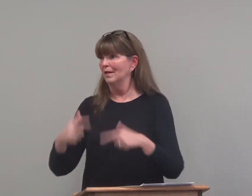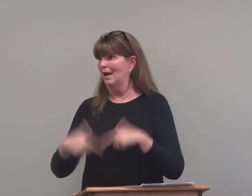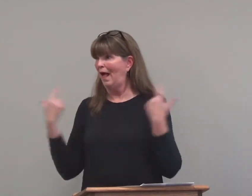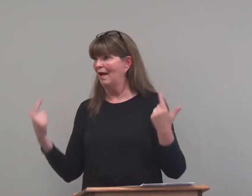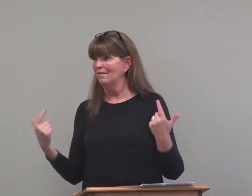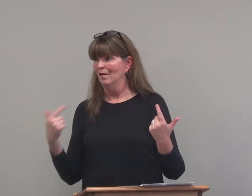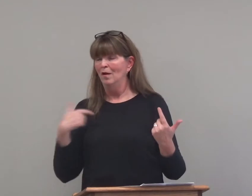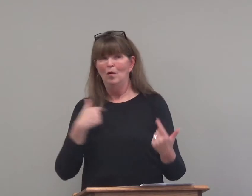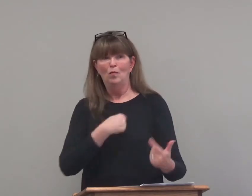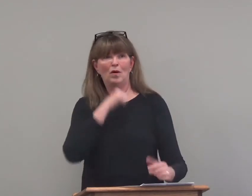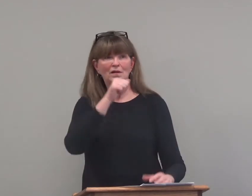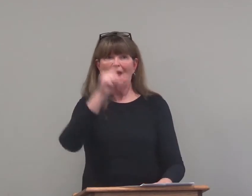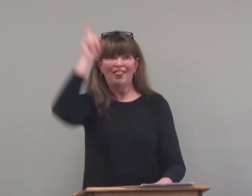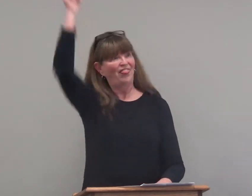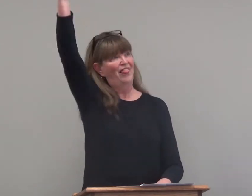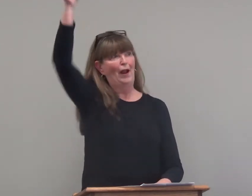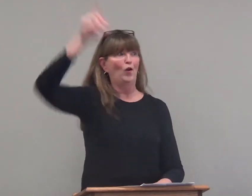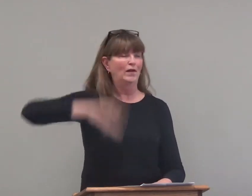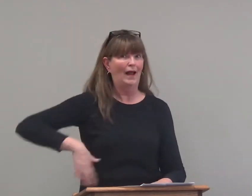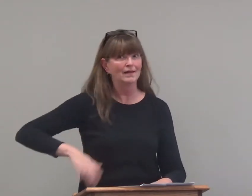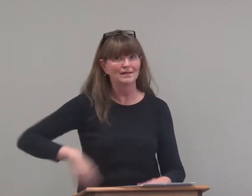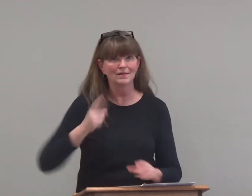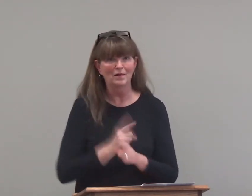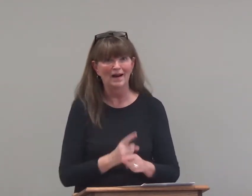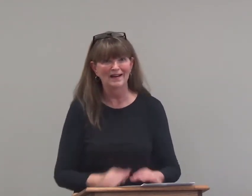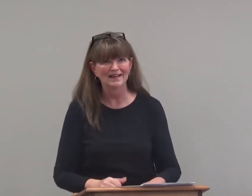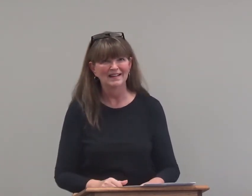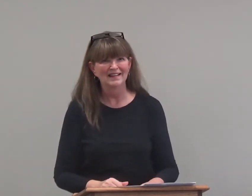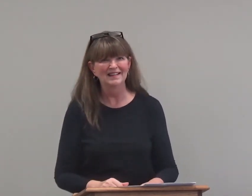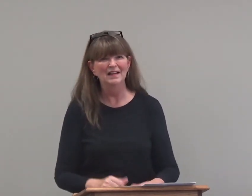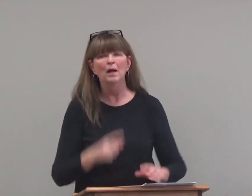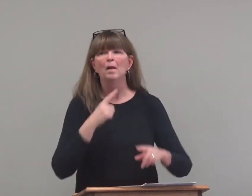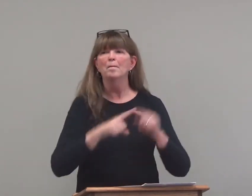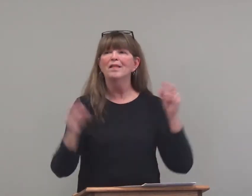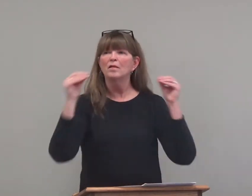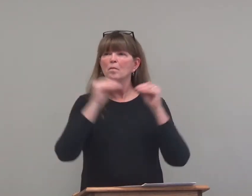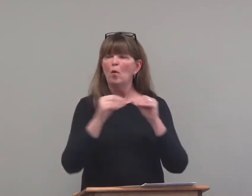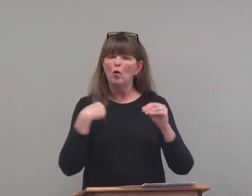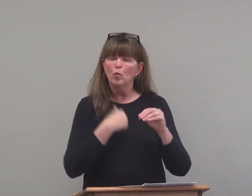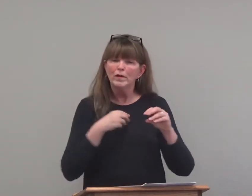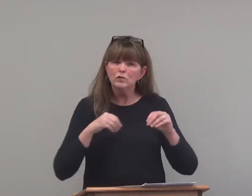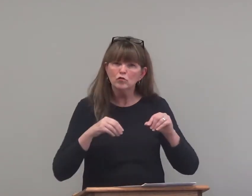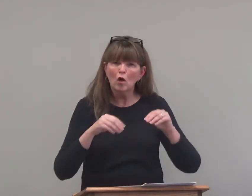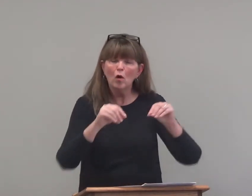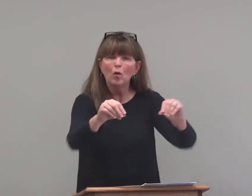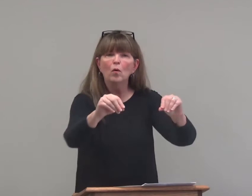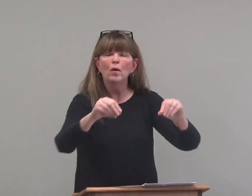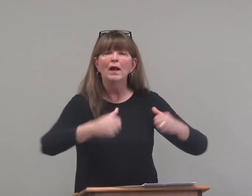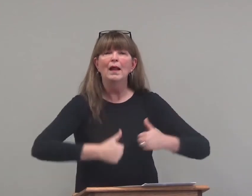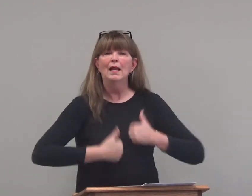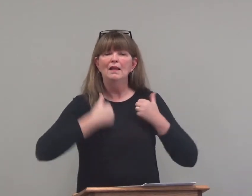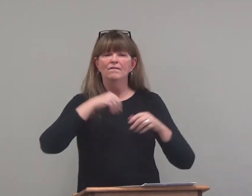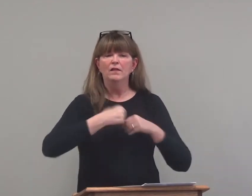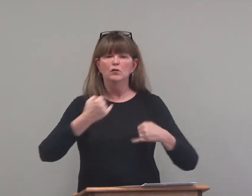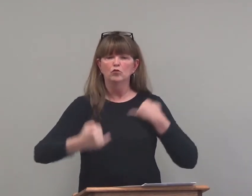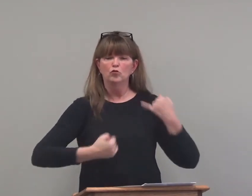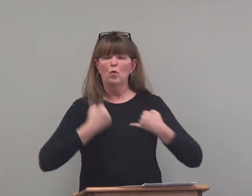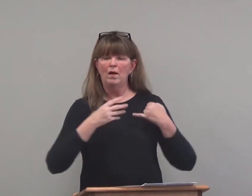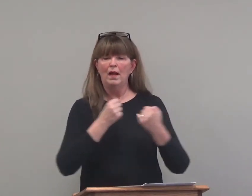have challenges in life. We're not in heaven yet, right? But the more we sow